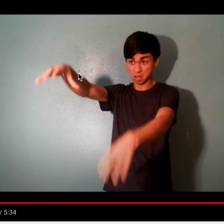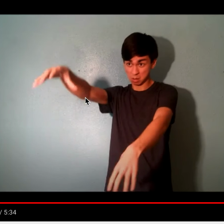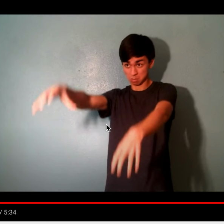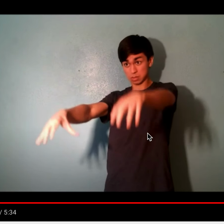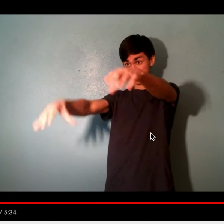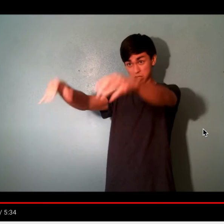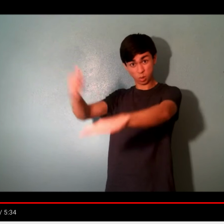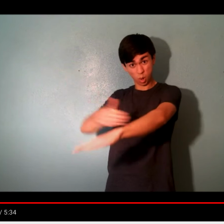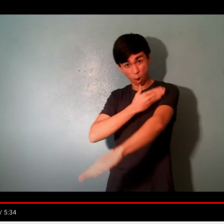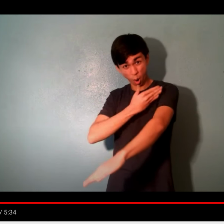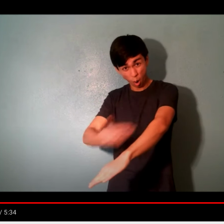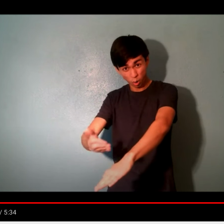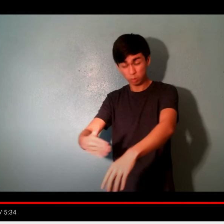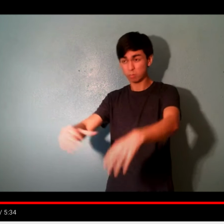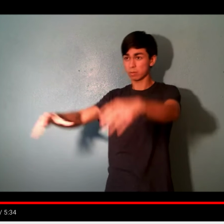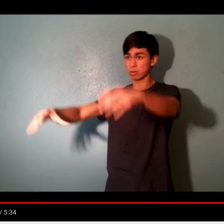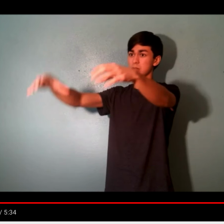Zombie bites him on the shoulder.